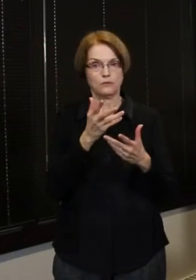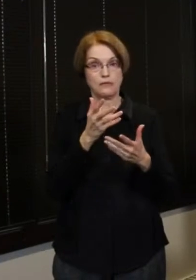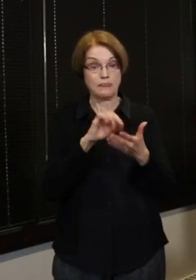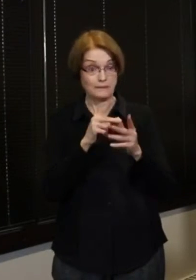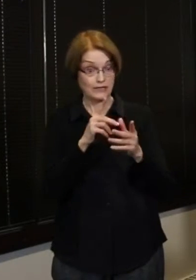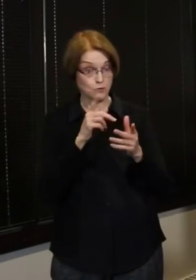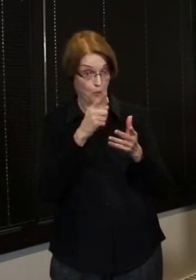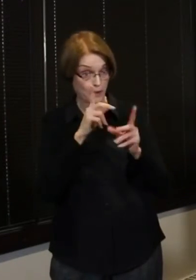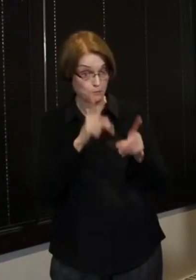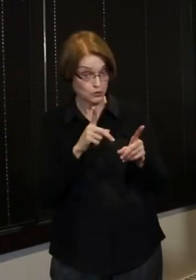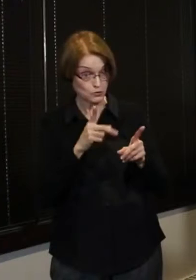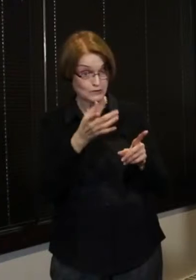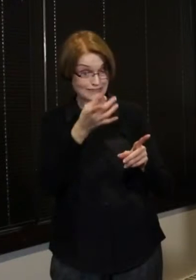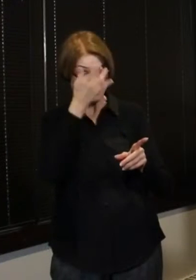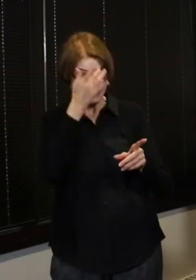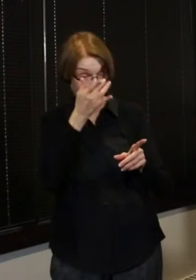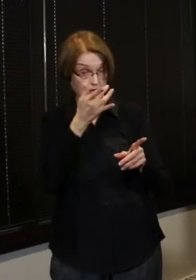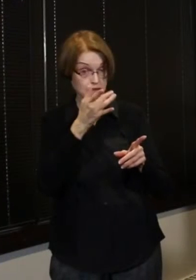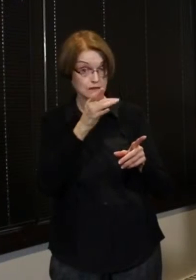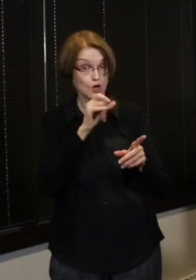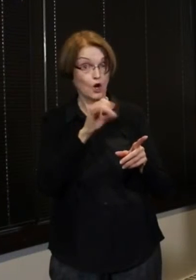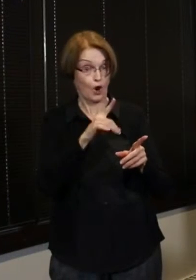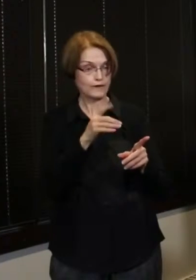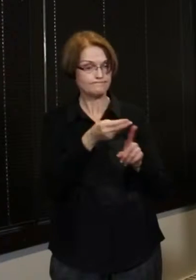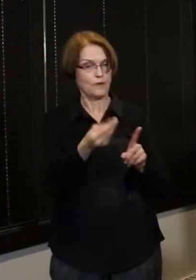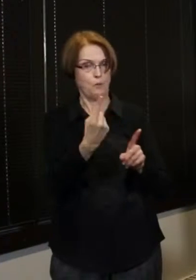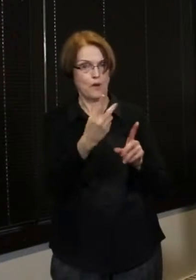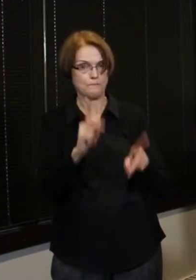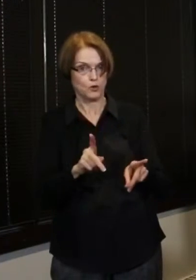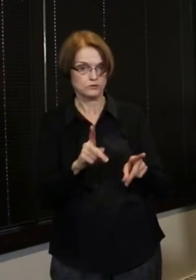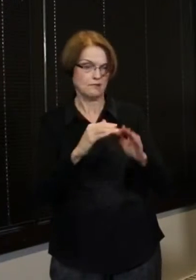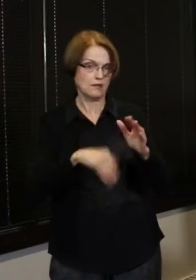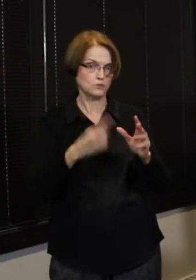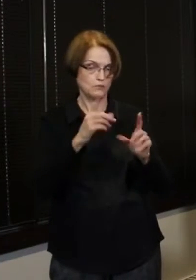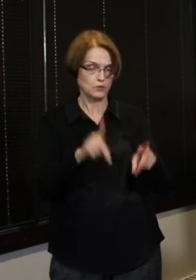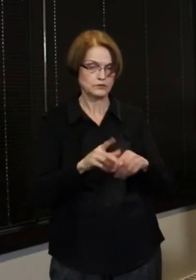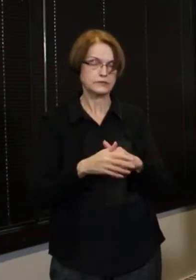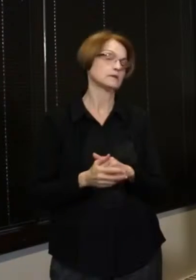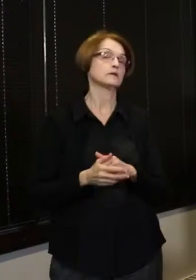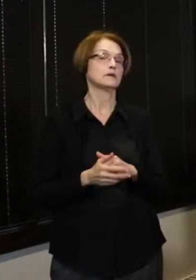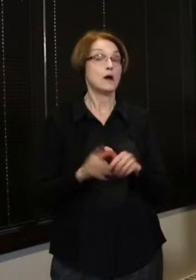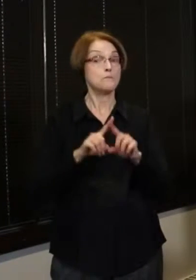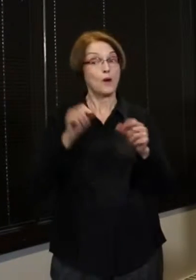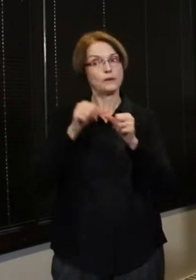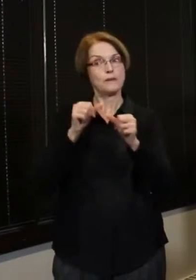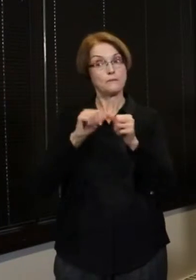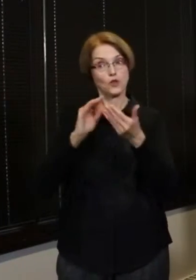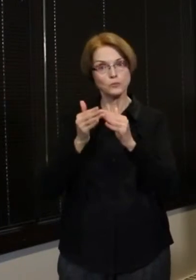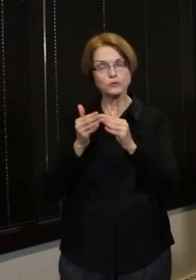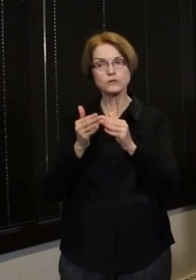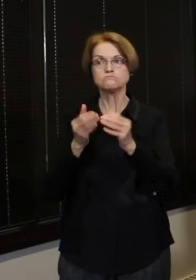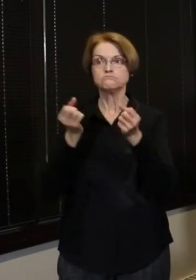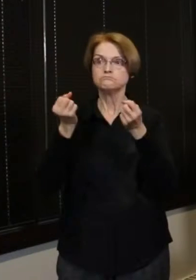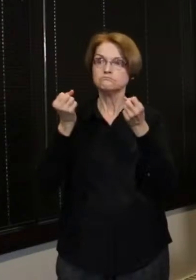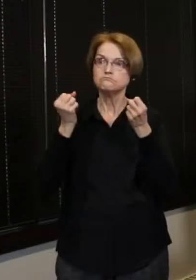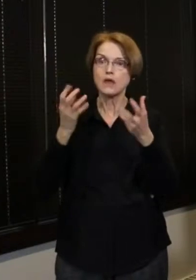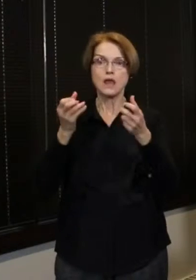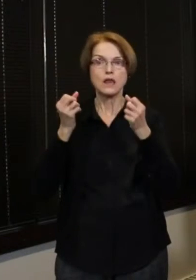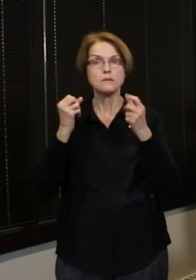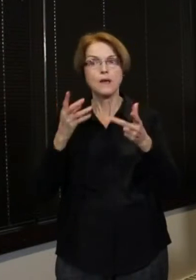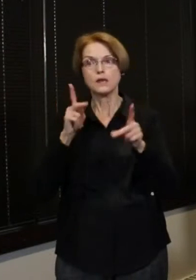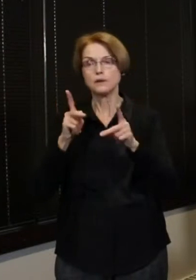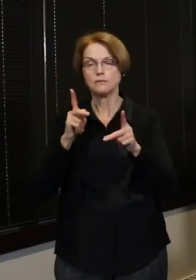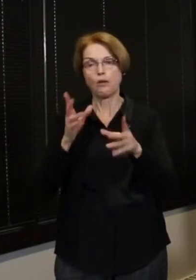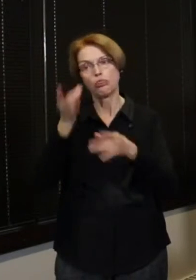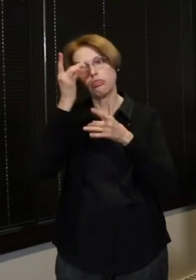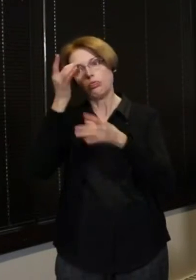still have a lot of virus out in the community, so a high prevalence out in the community. So we're still going to see those patients